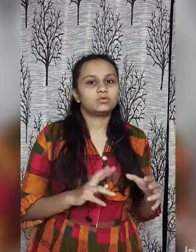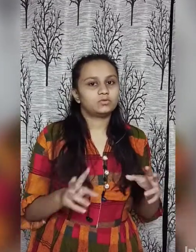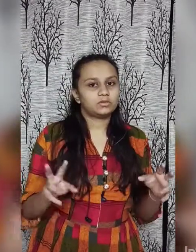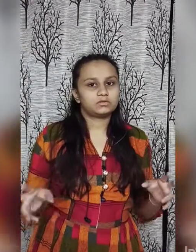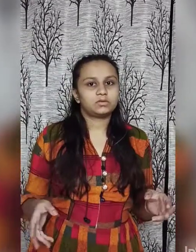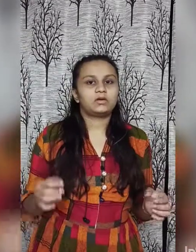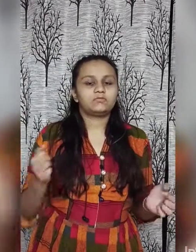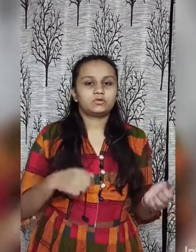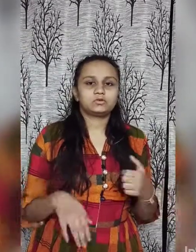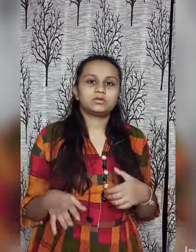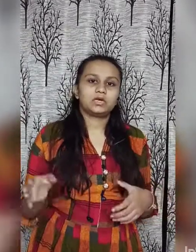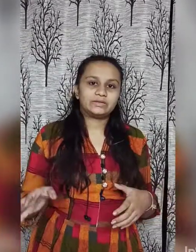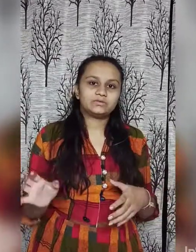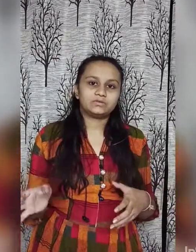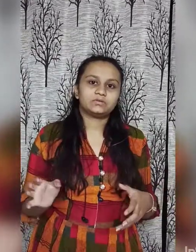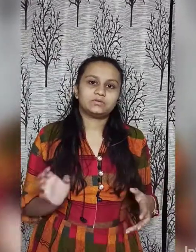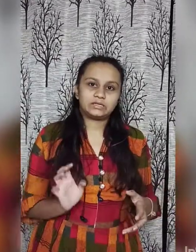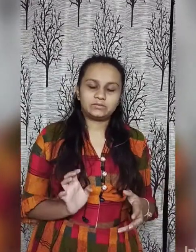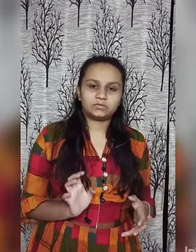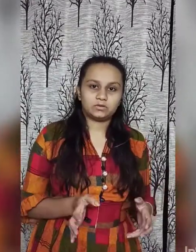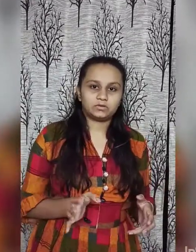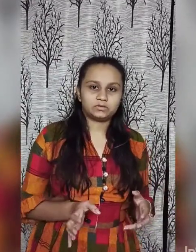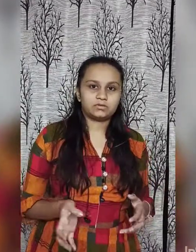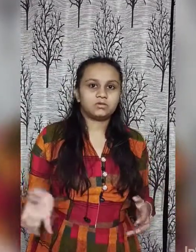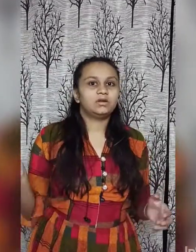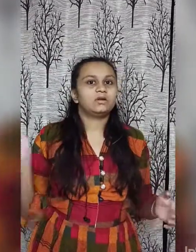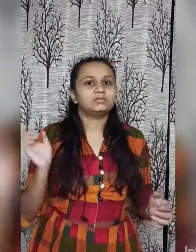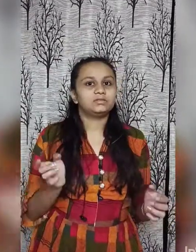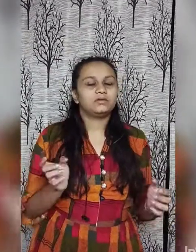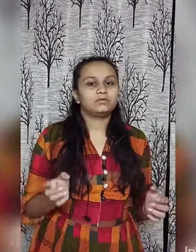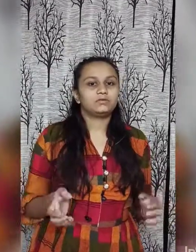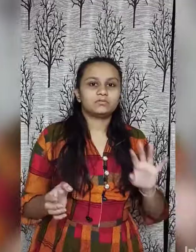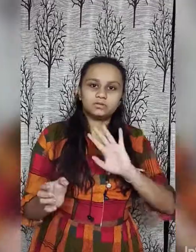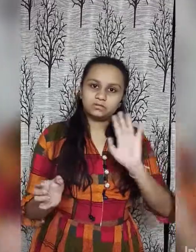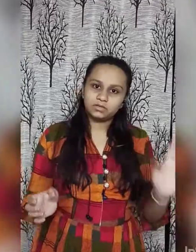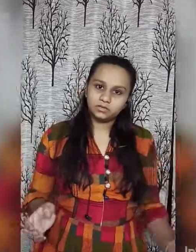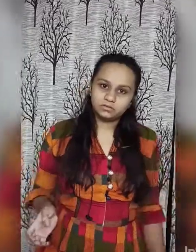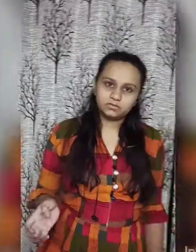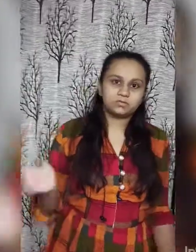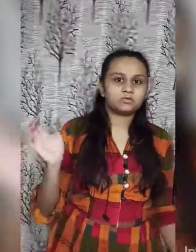or more methods of costing are used in the same business units. Thank you everyone for watching.